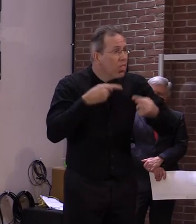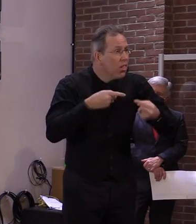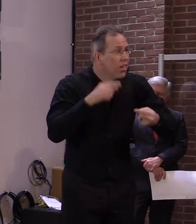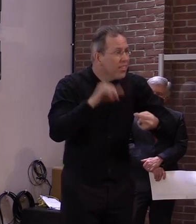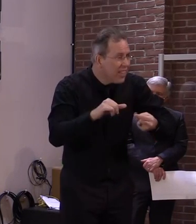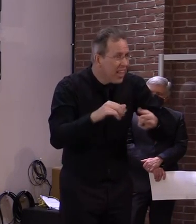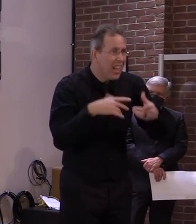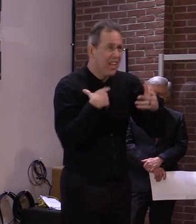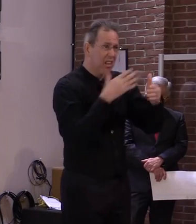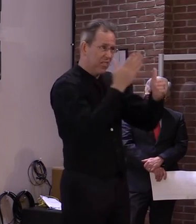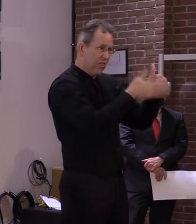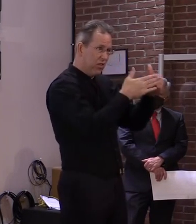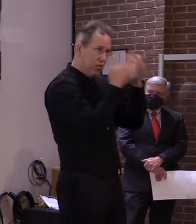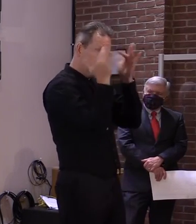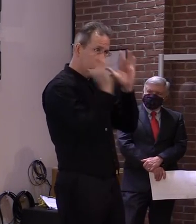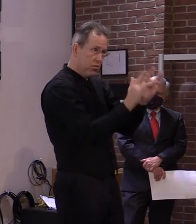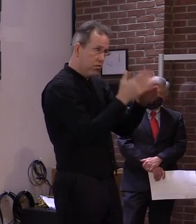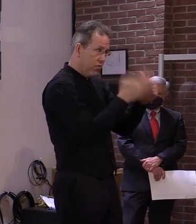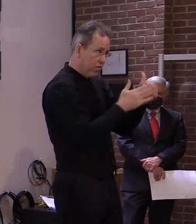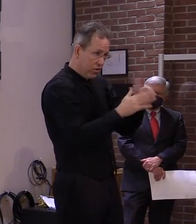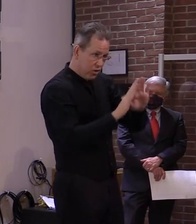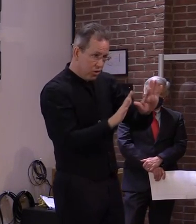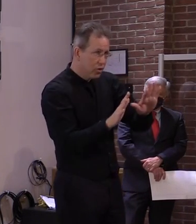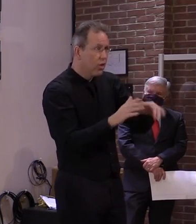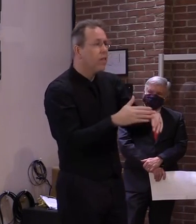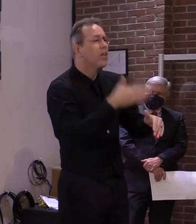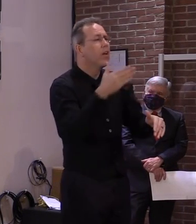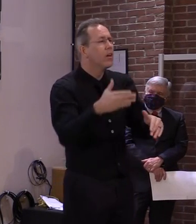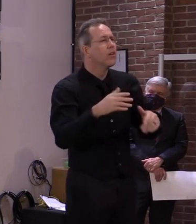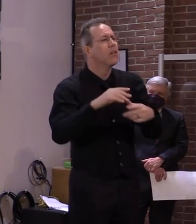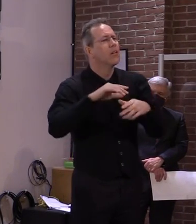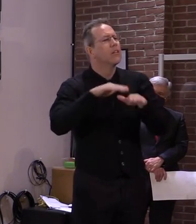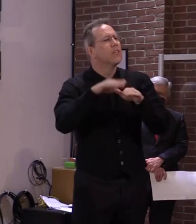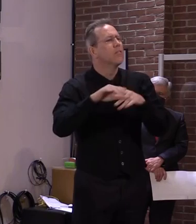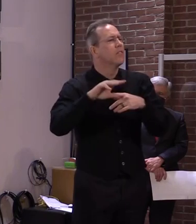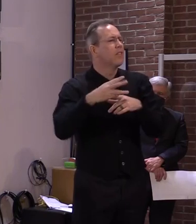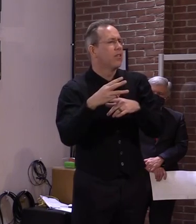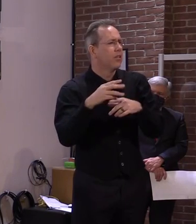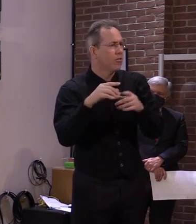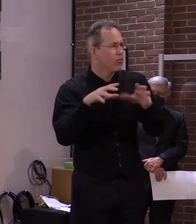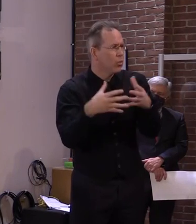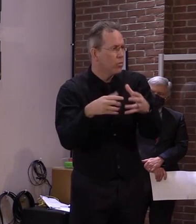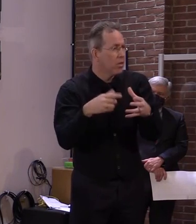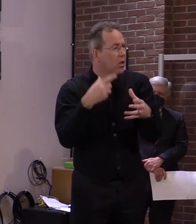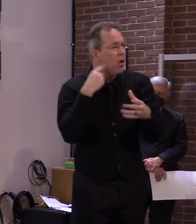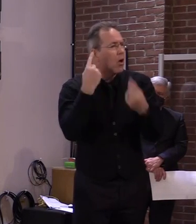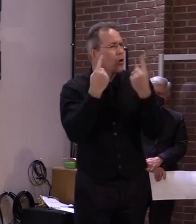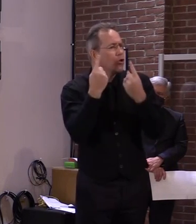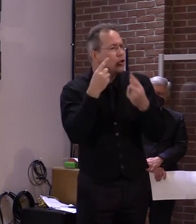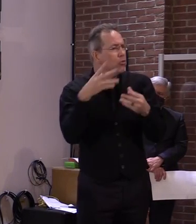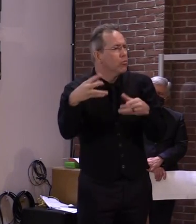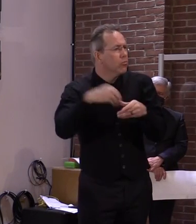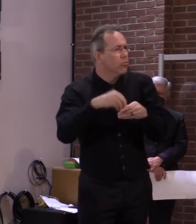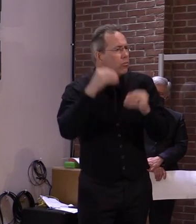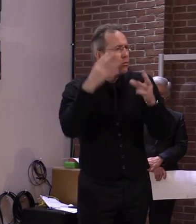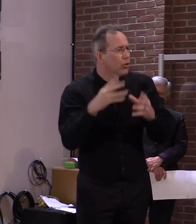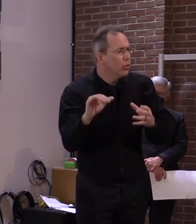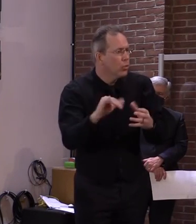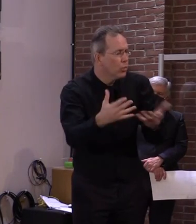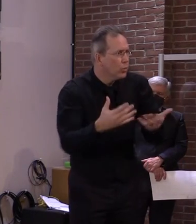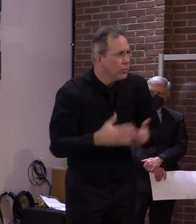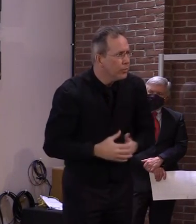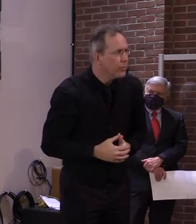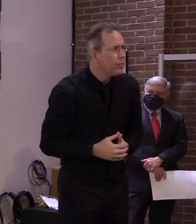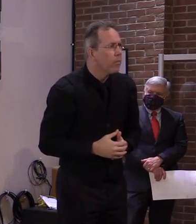phase six, and we're still trying to determine a path forward there. We may continue with the approach we've